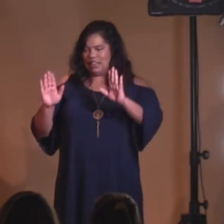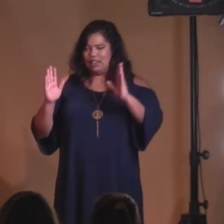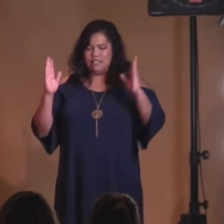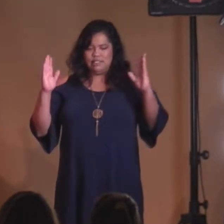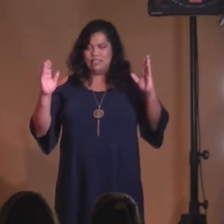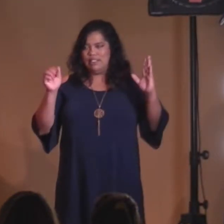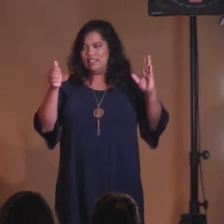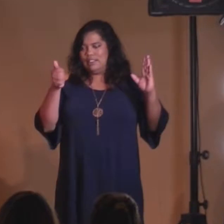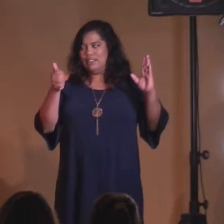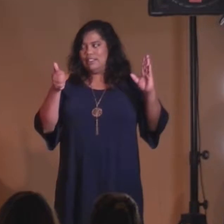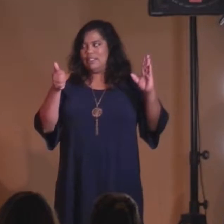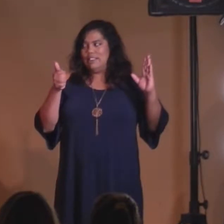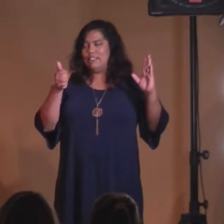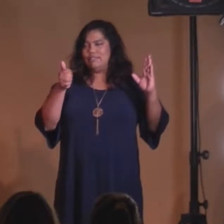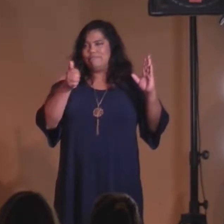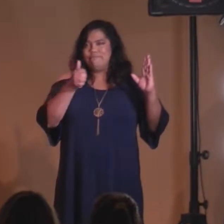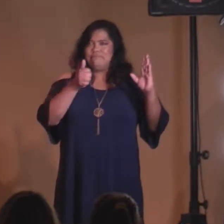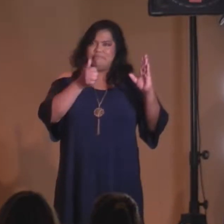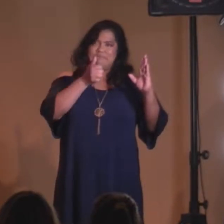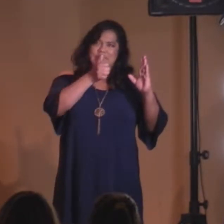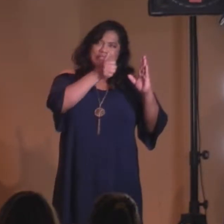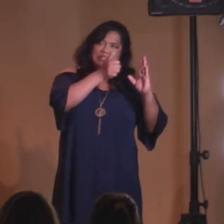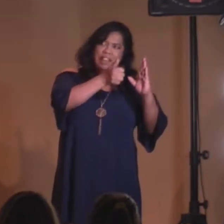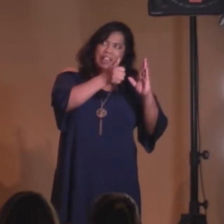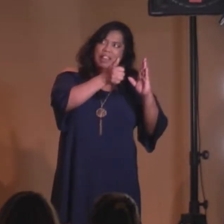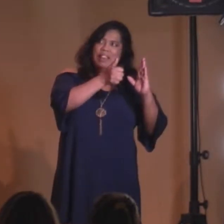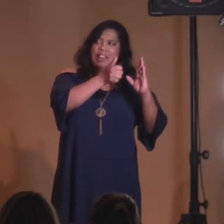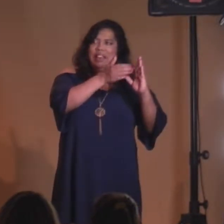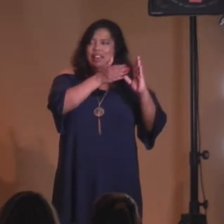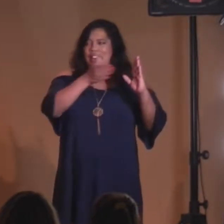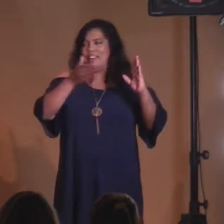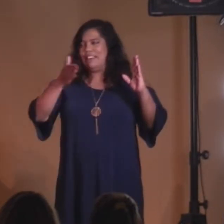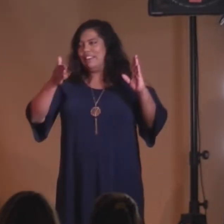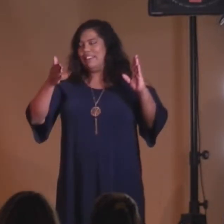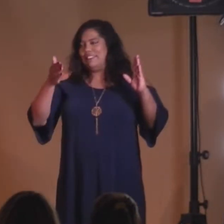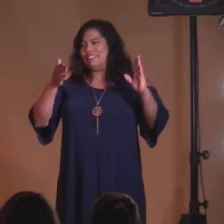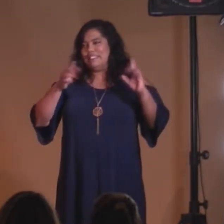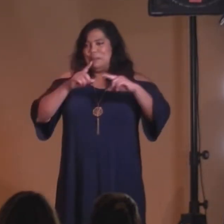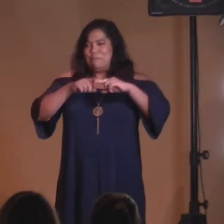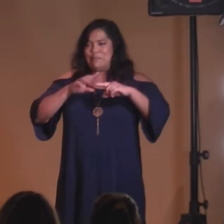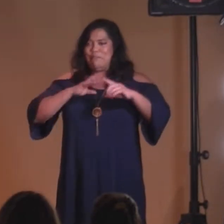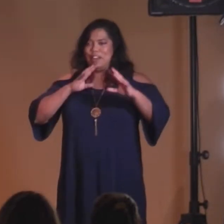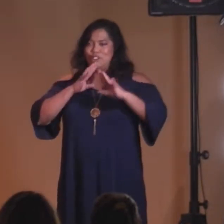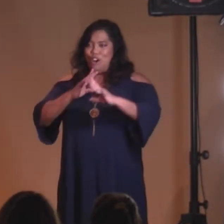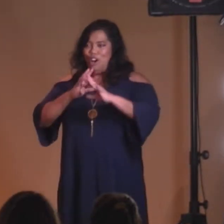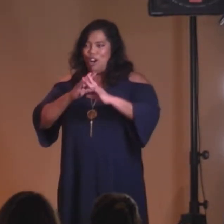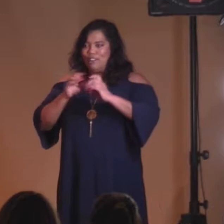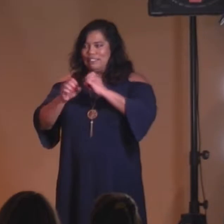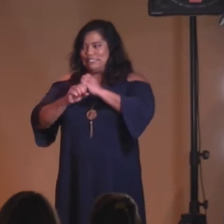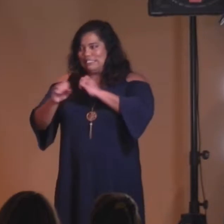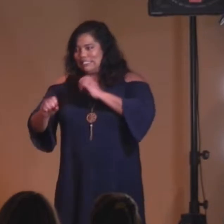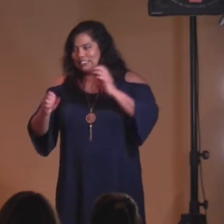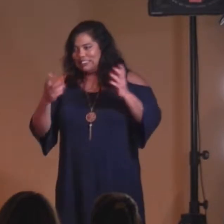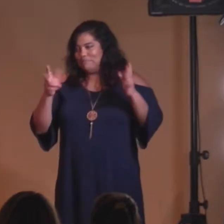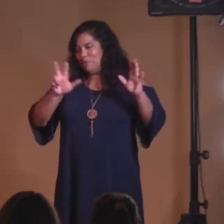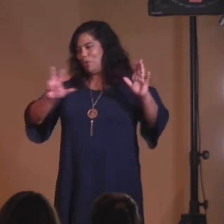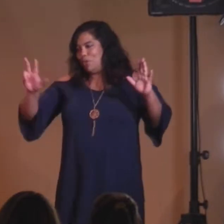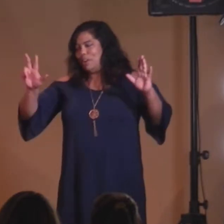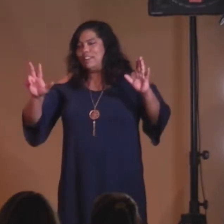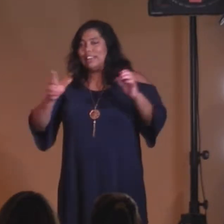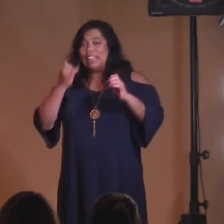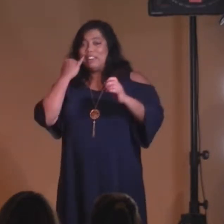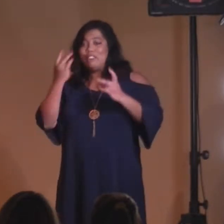10 to, depending on how long Ray talks, 3 o'clock. First time visitors, that's a joke. You will not be here till 3